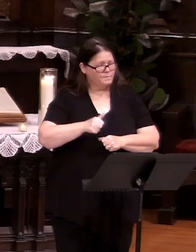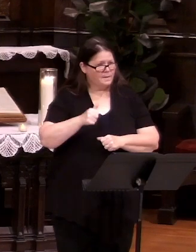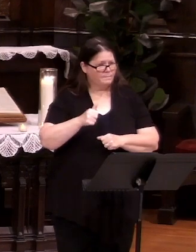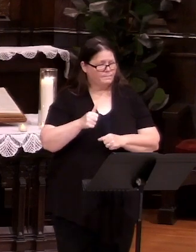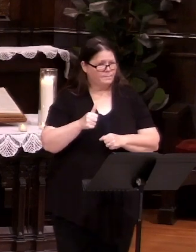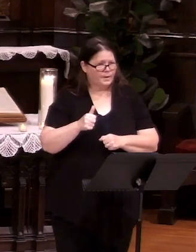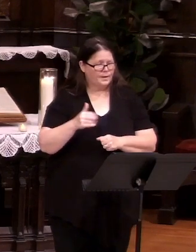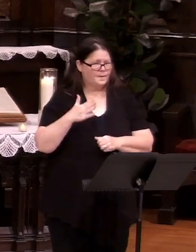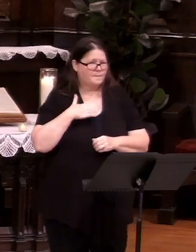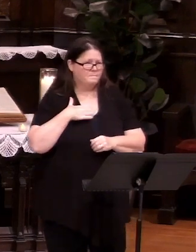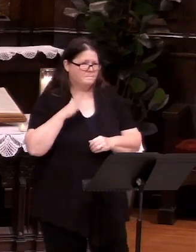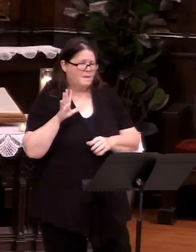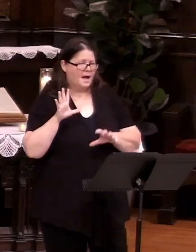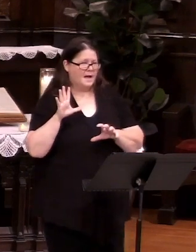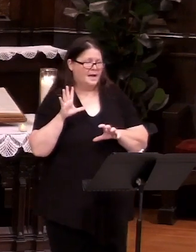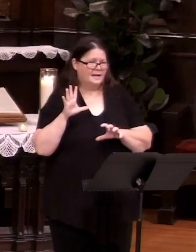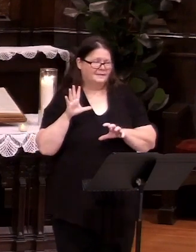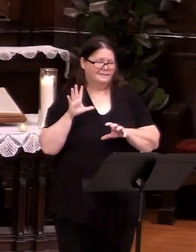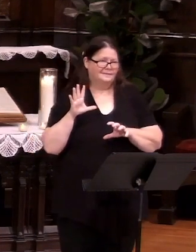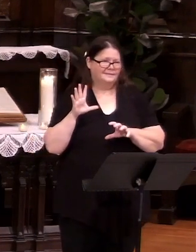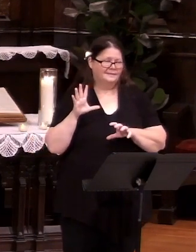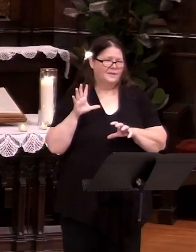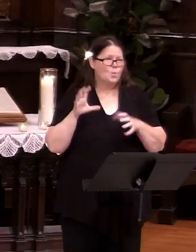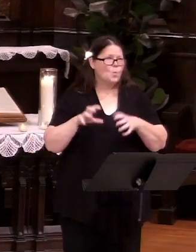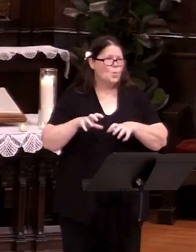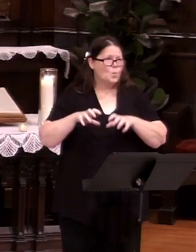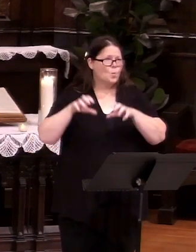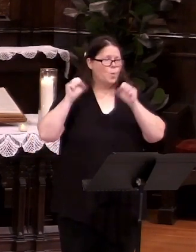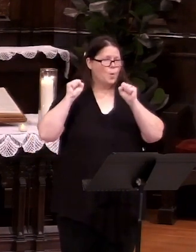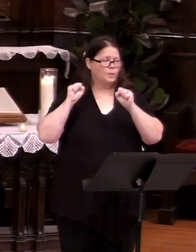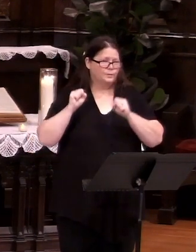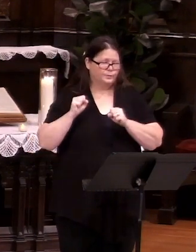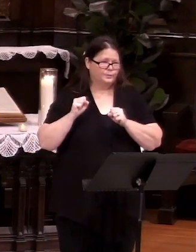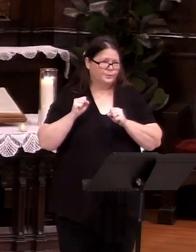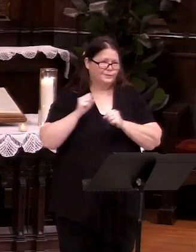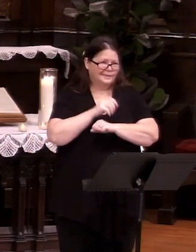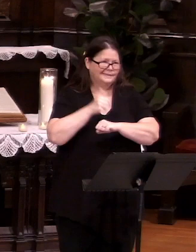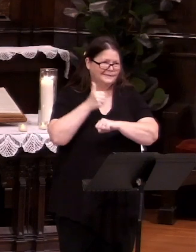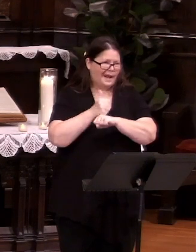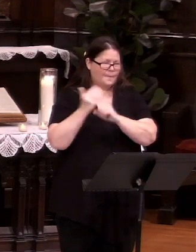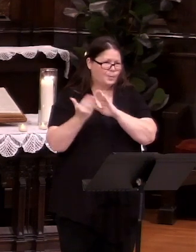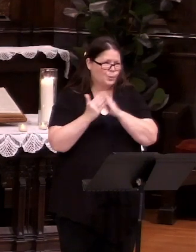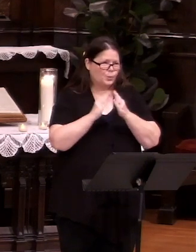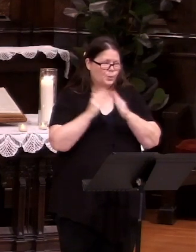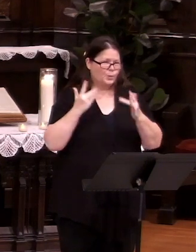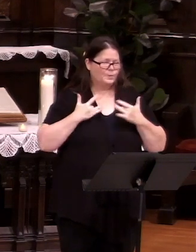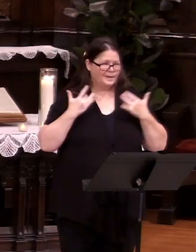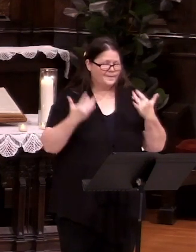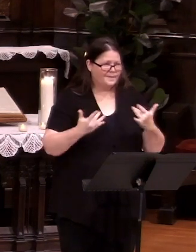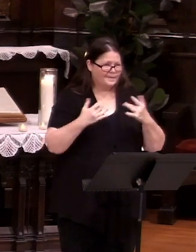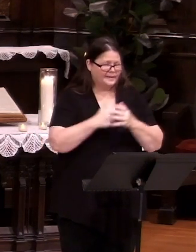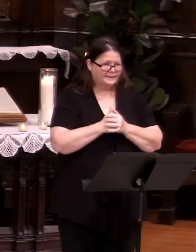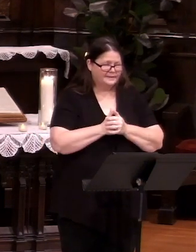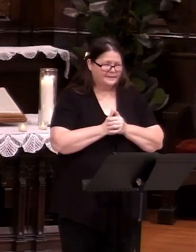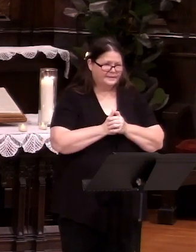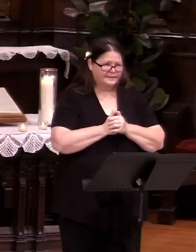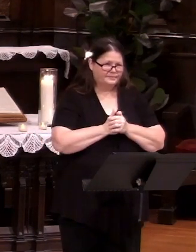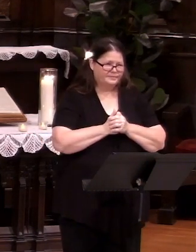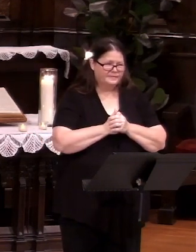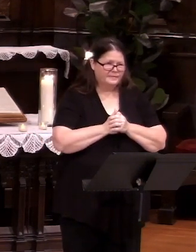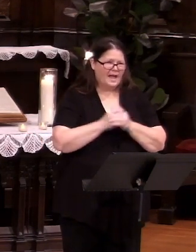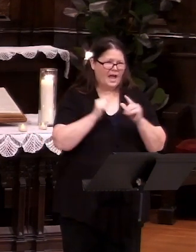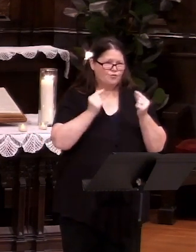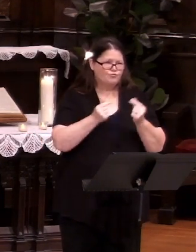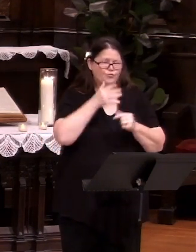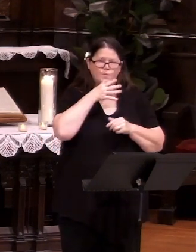Mi Cometa, organized one of my first community events. They had called together a group of